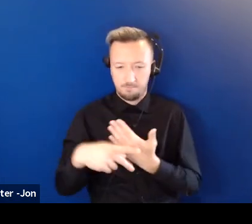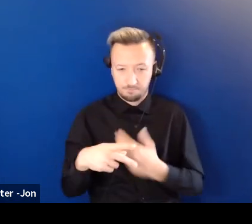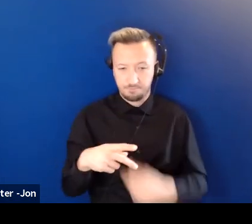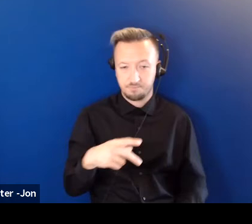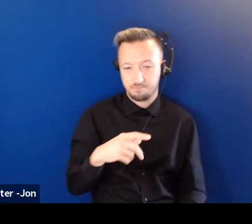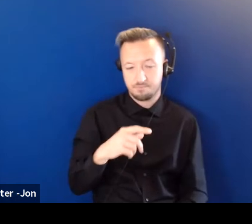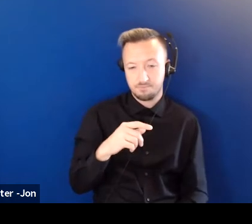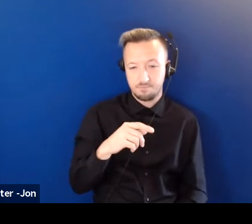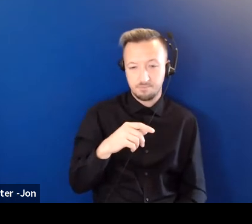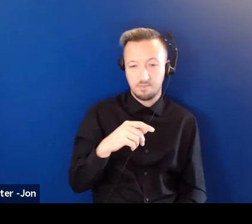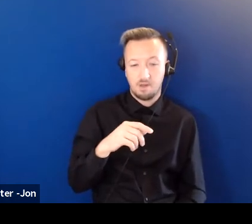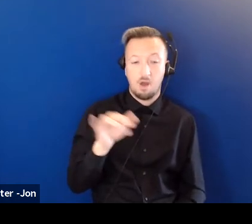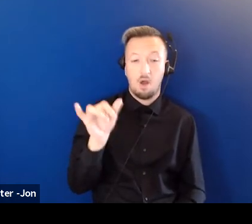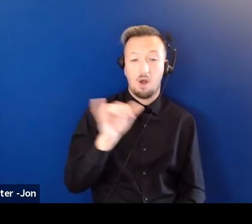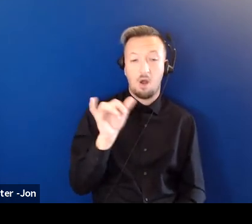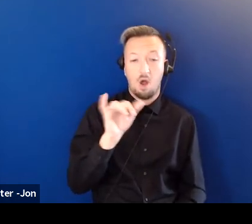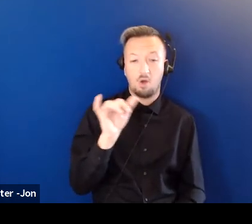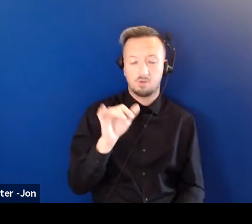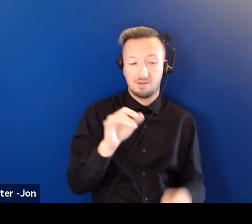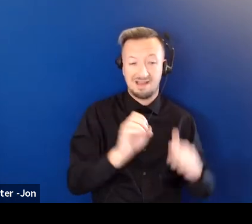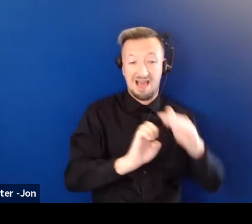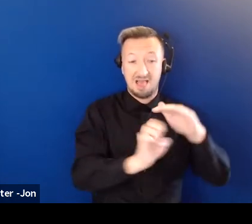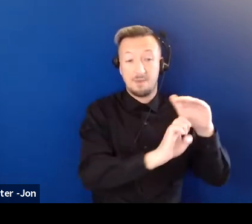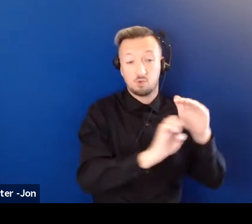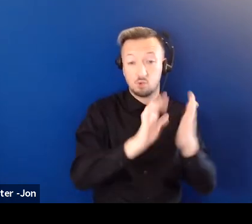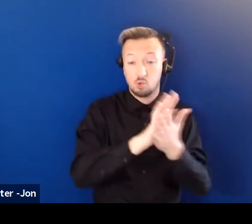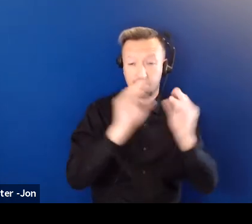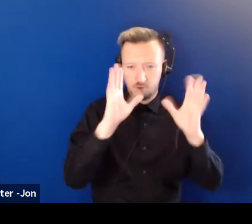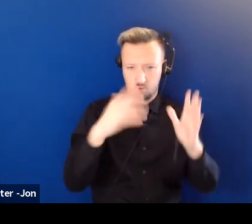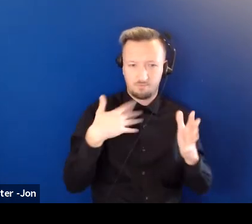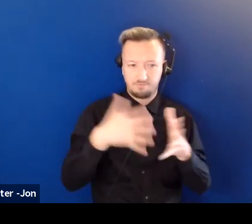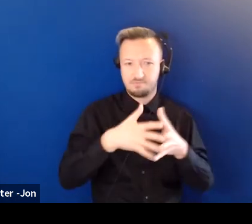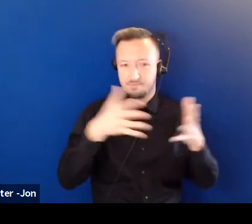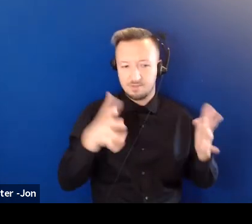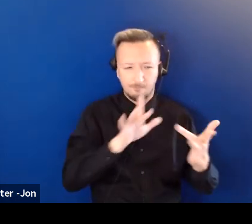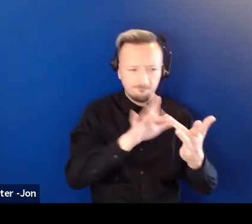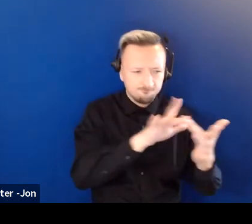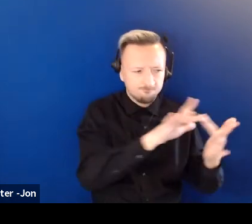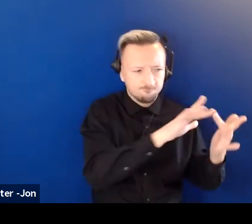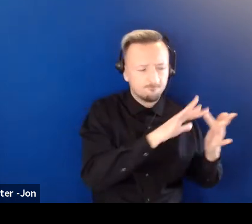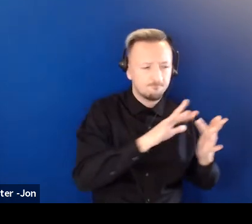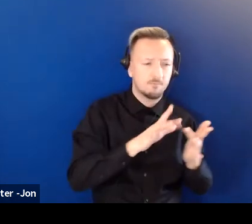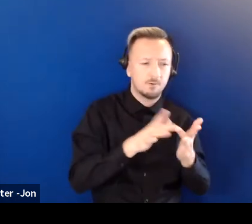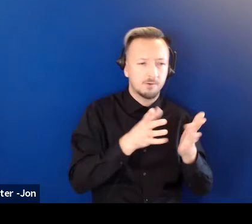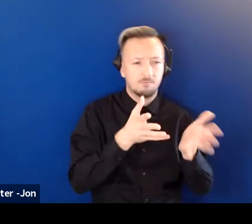lot of personal contact with elementary school teachers, and really like putting a lot into